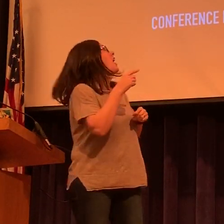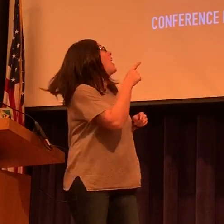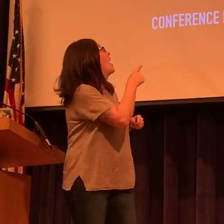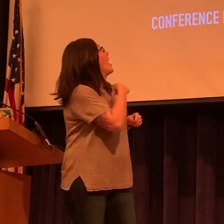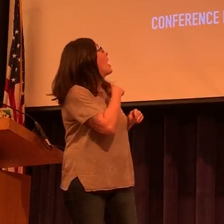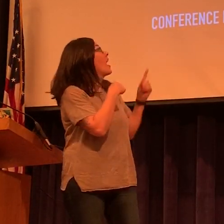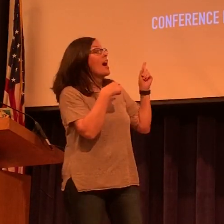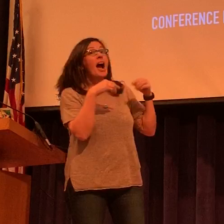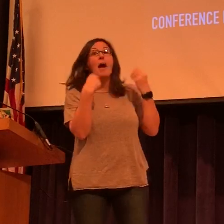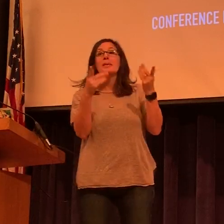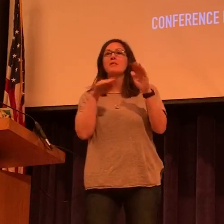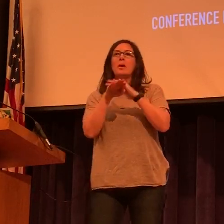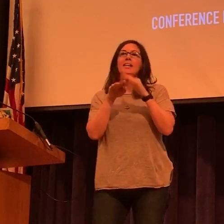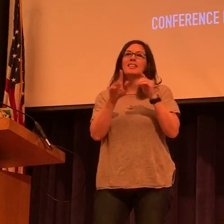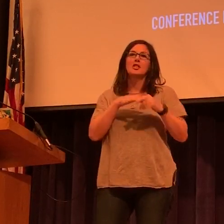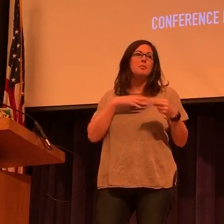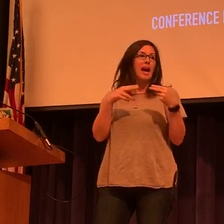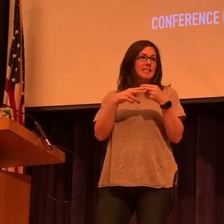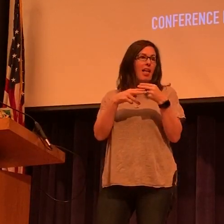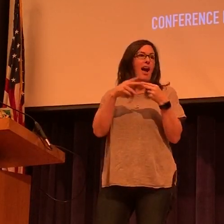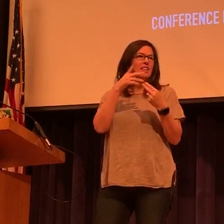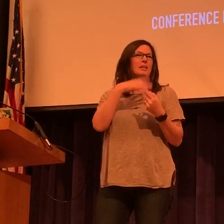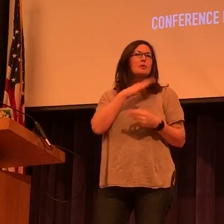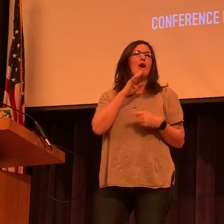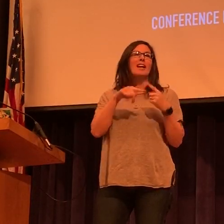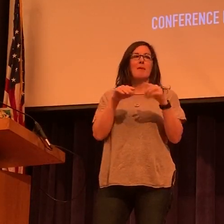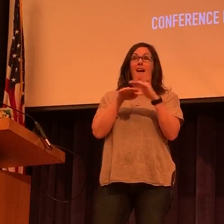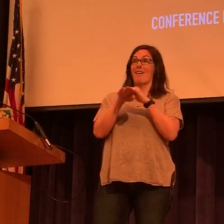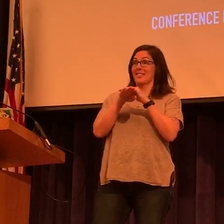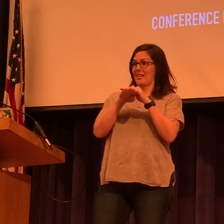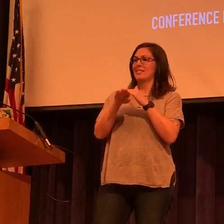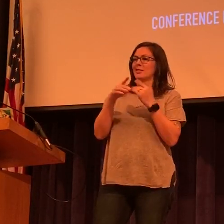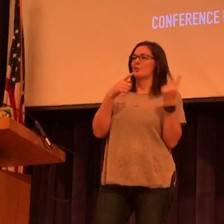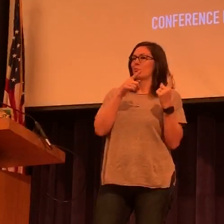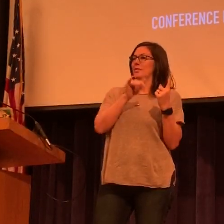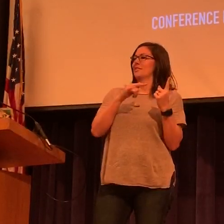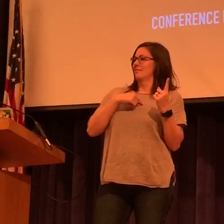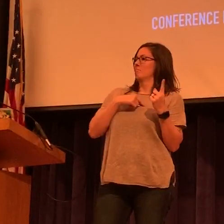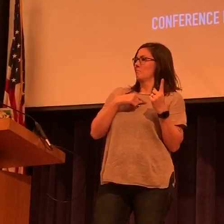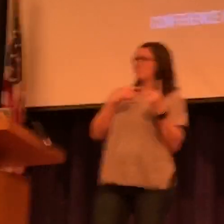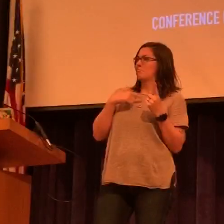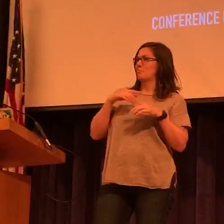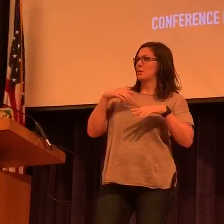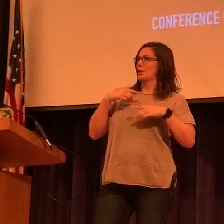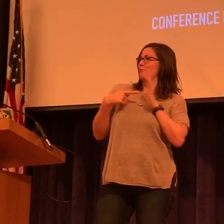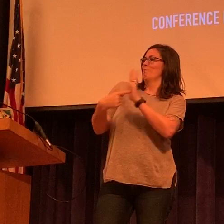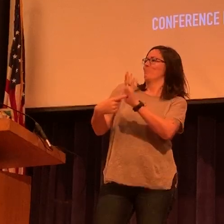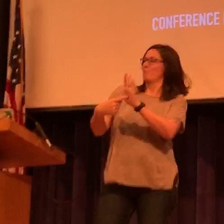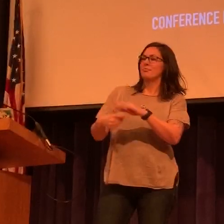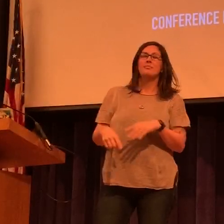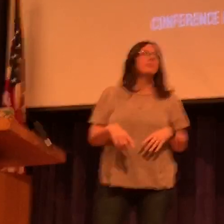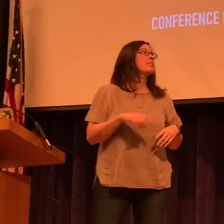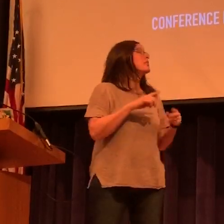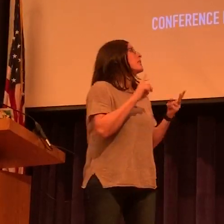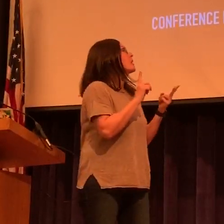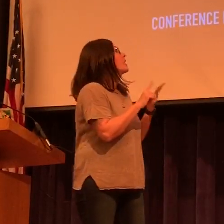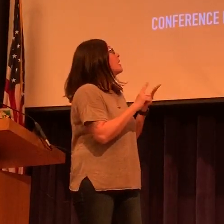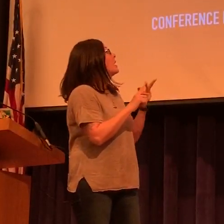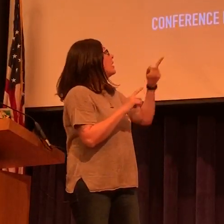I've got my slides up, and I'm starting with this one to make sure that I'm walking the walk